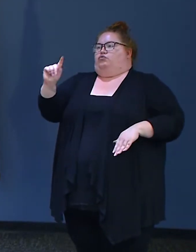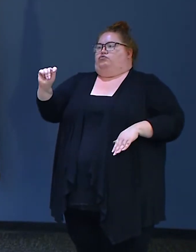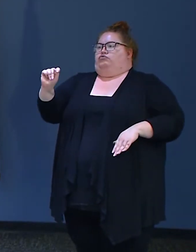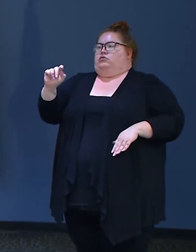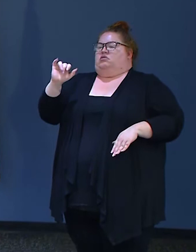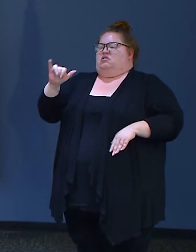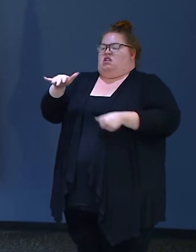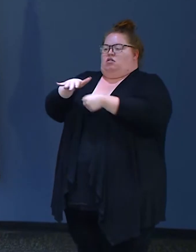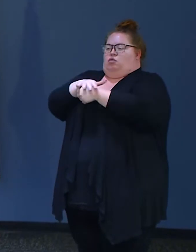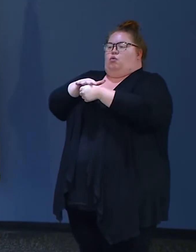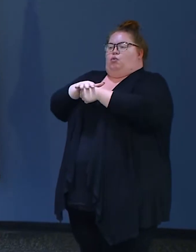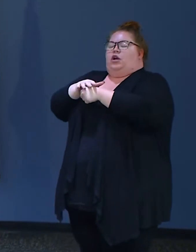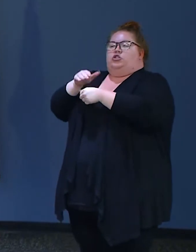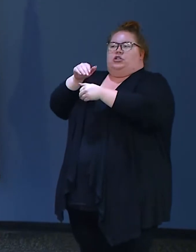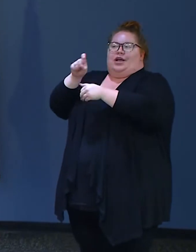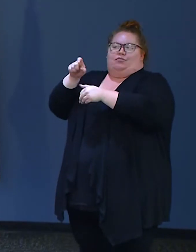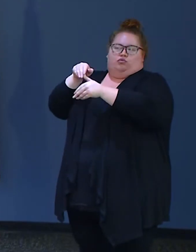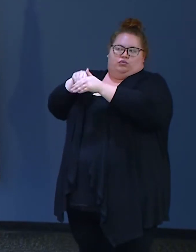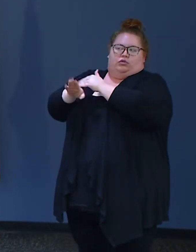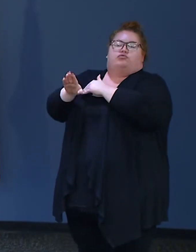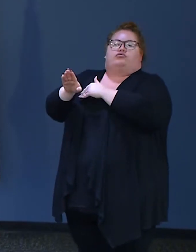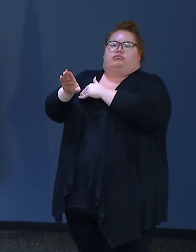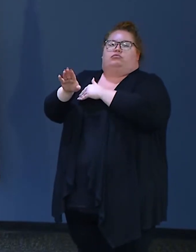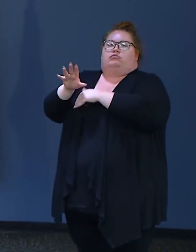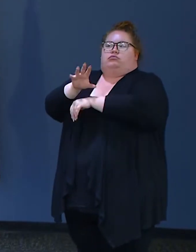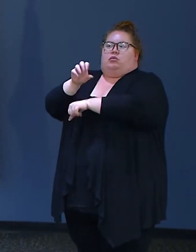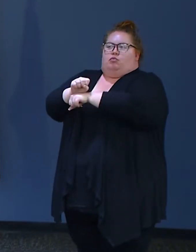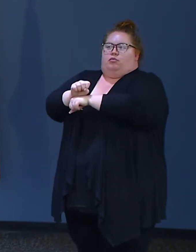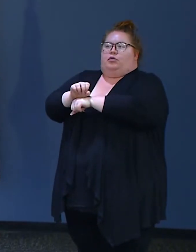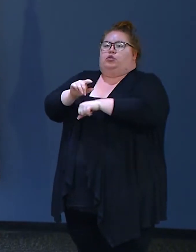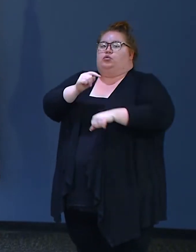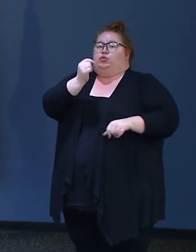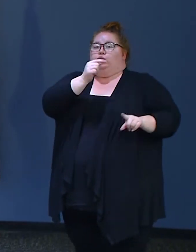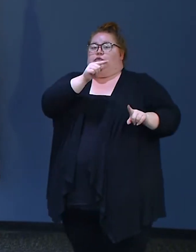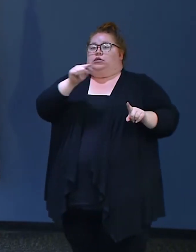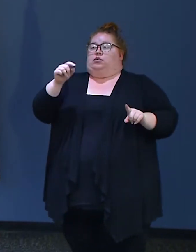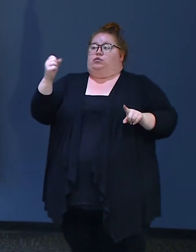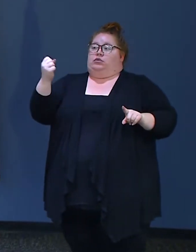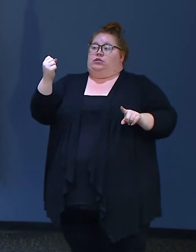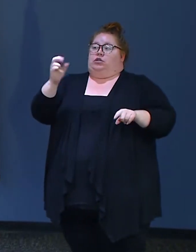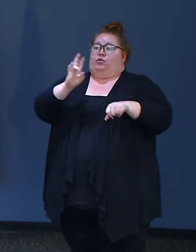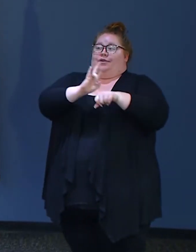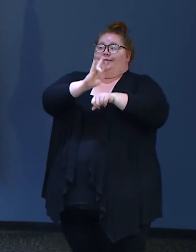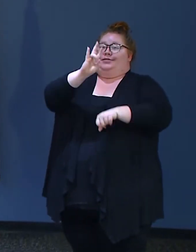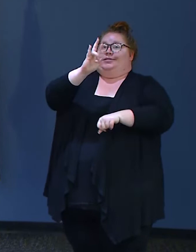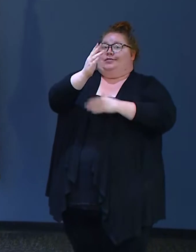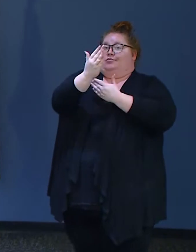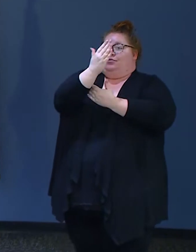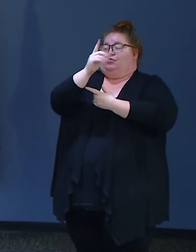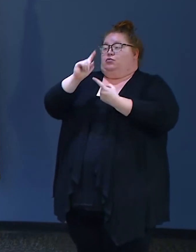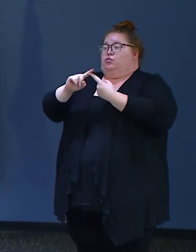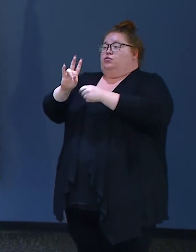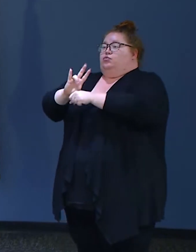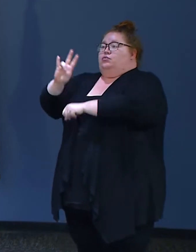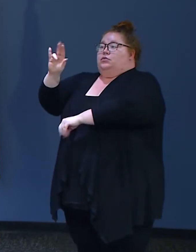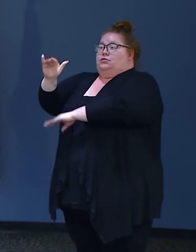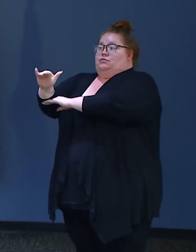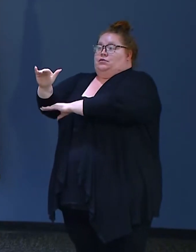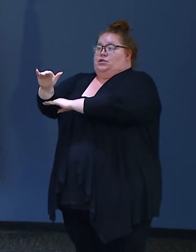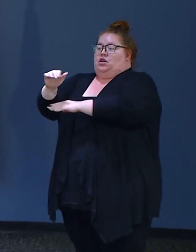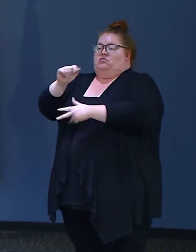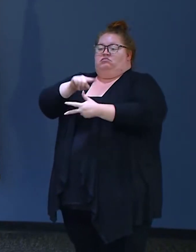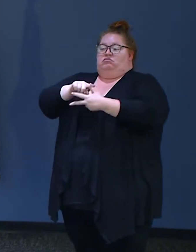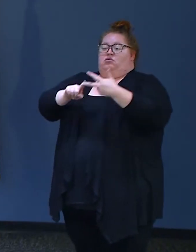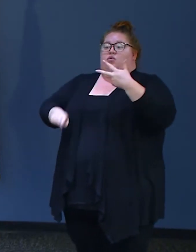walk-in appointment and will operate Tuesday through Saturday from 7 a.m. to 7 p.m. Again, all